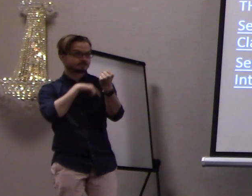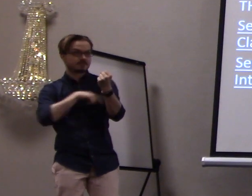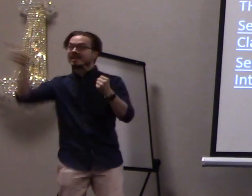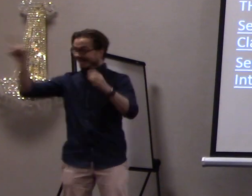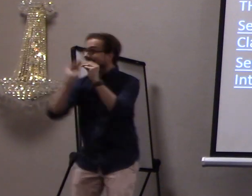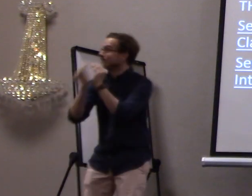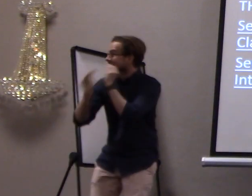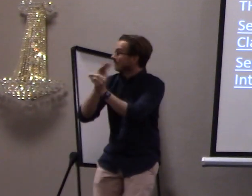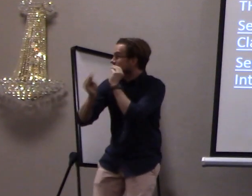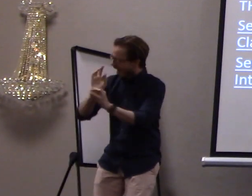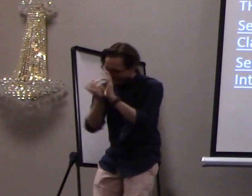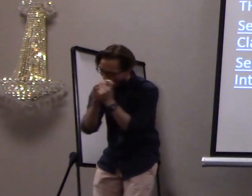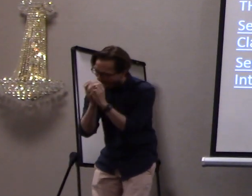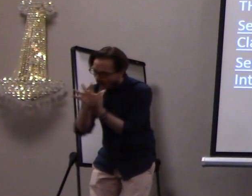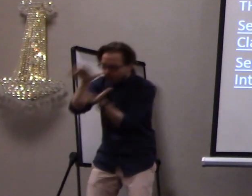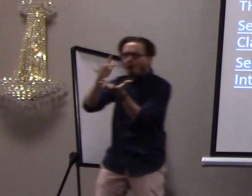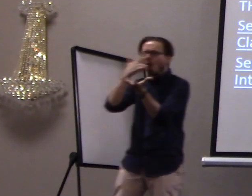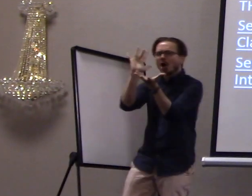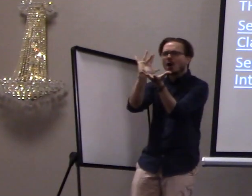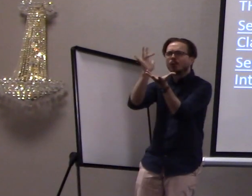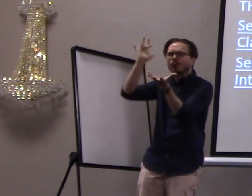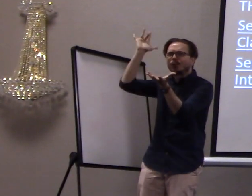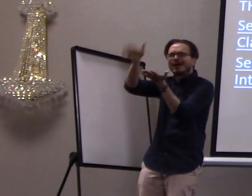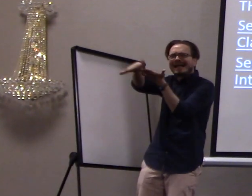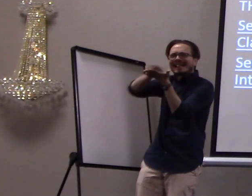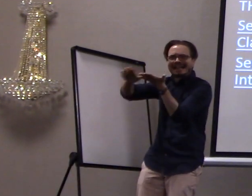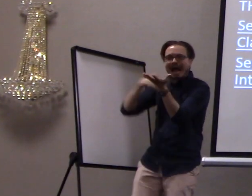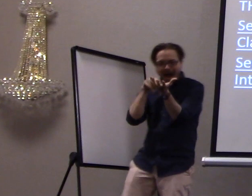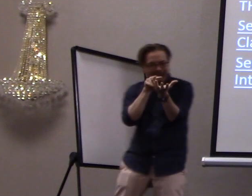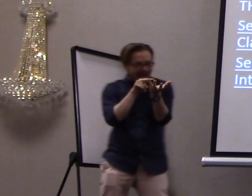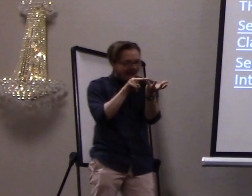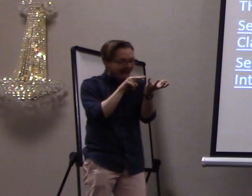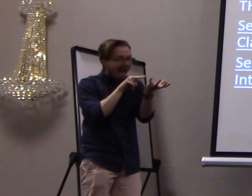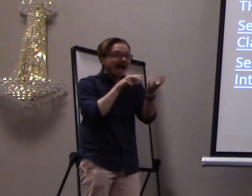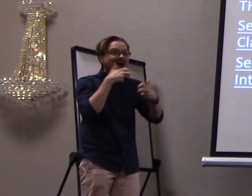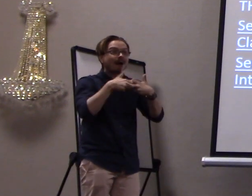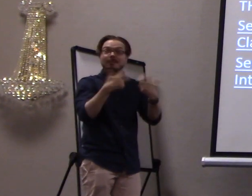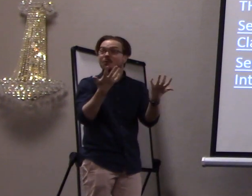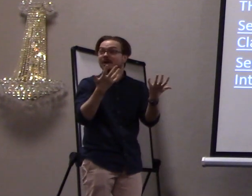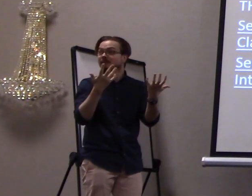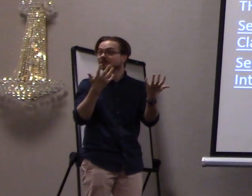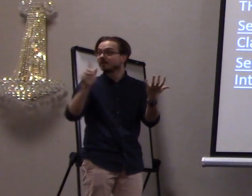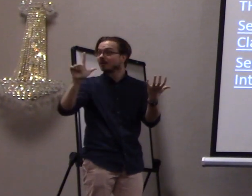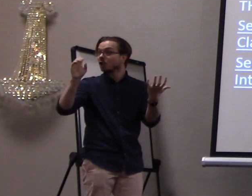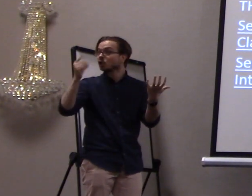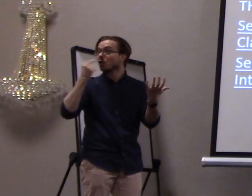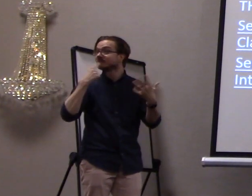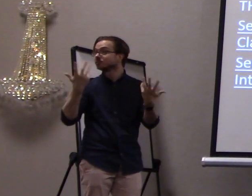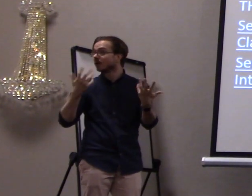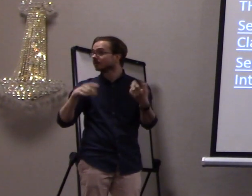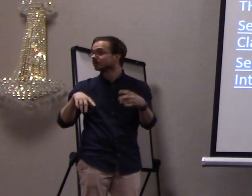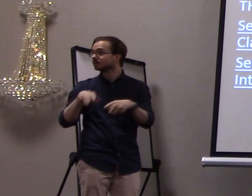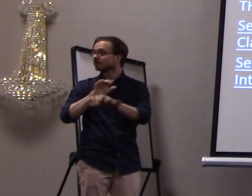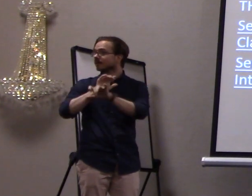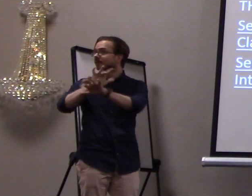it. And he repaired it and he fixed it and it looked shiny and clean. The problem was, the